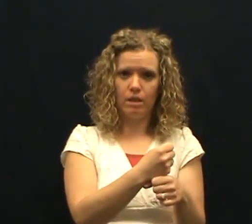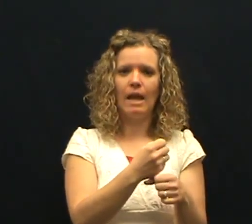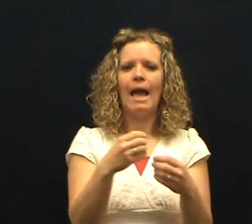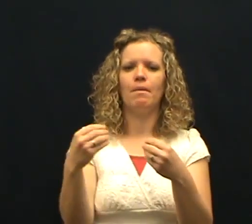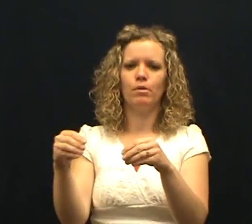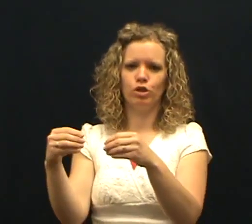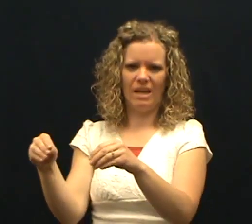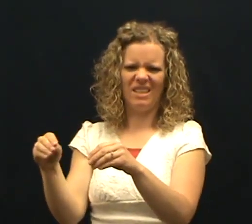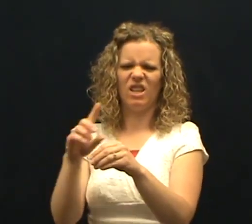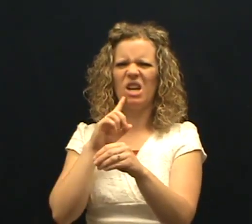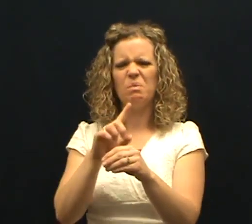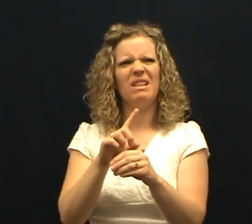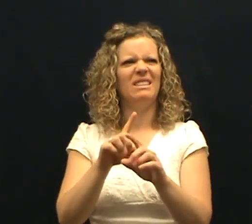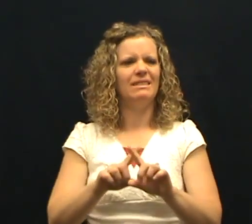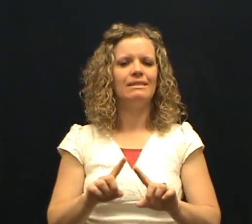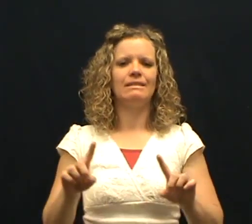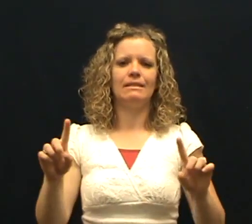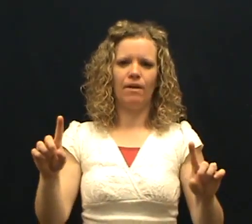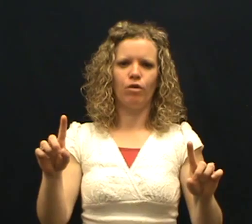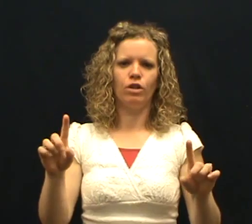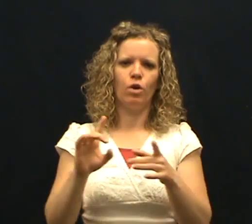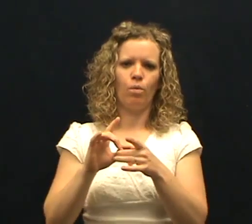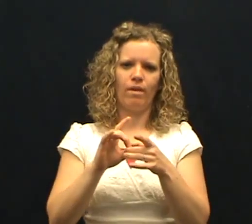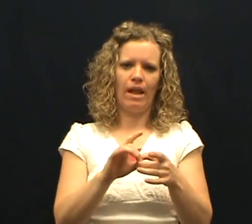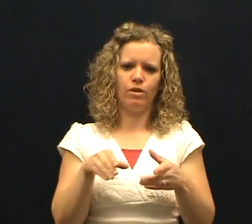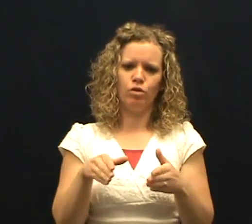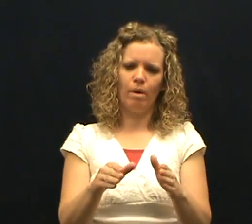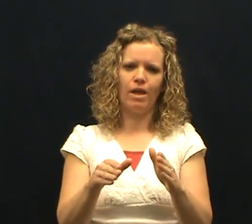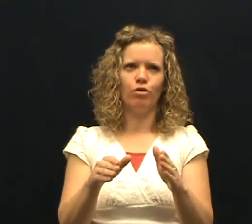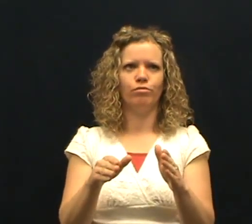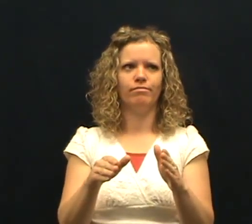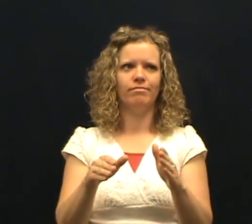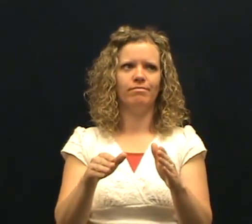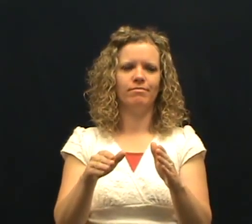terms of how you design and implement internal controls.